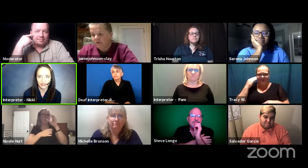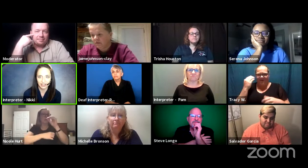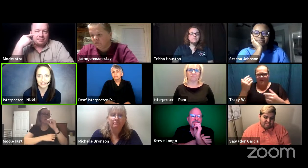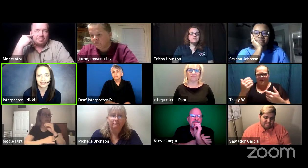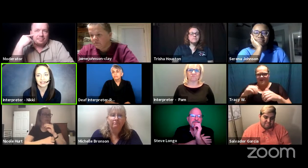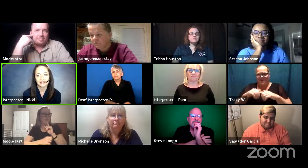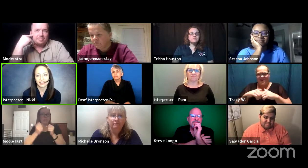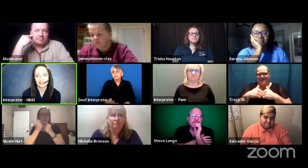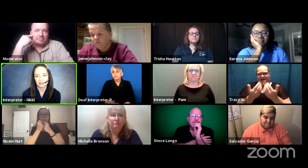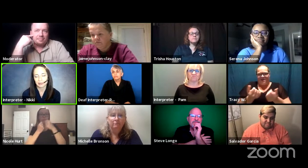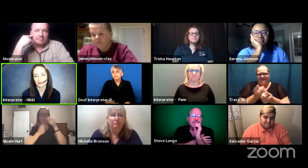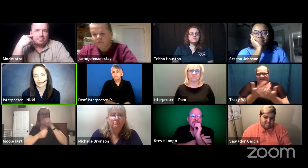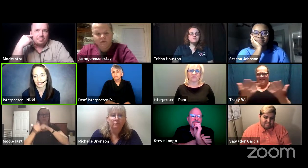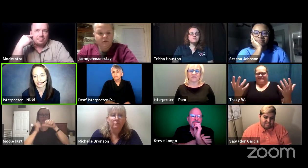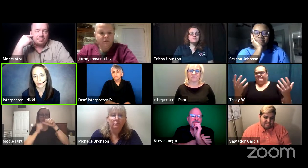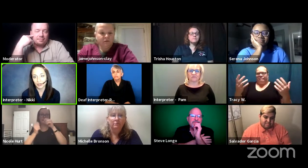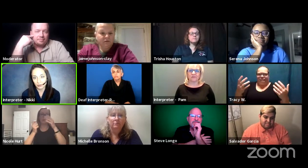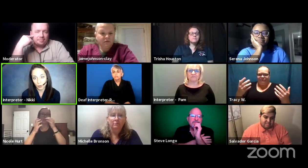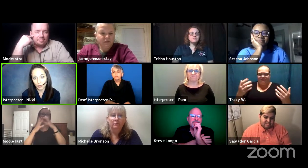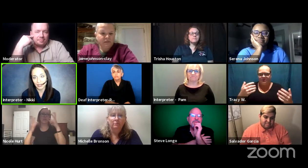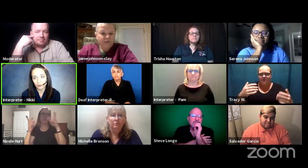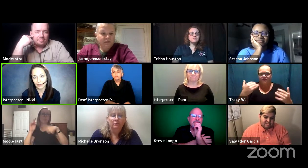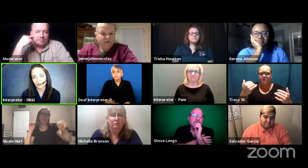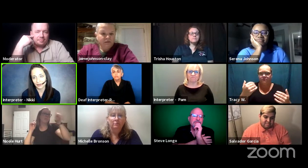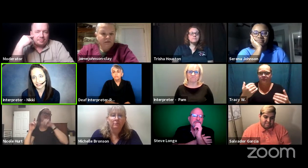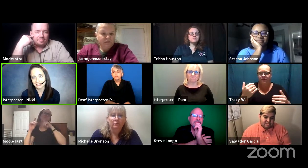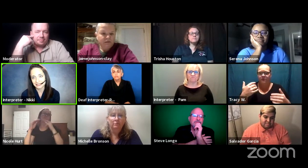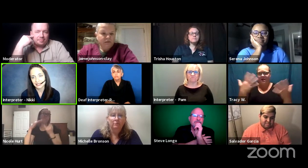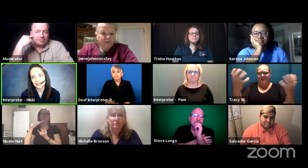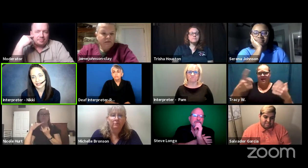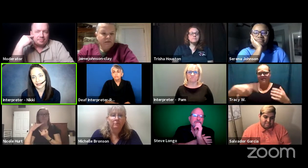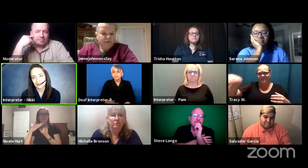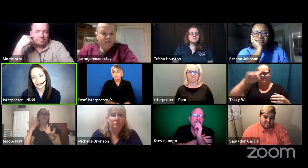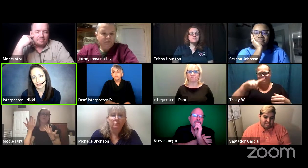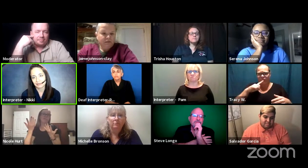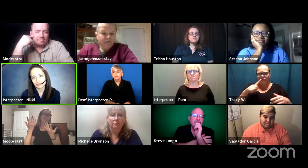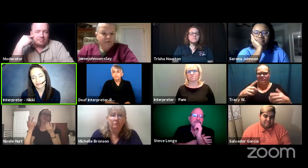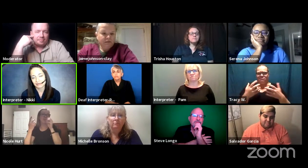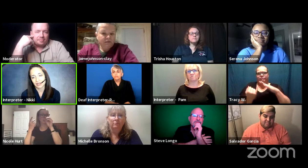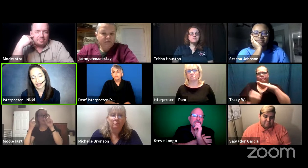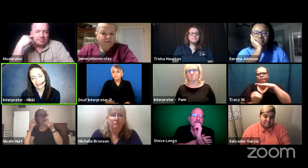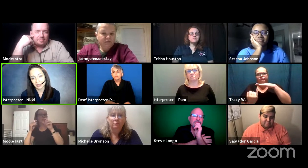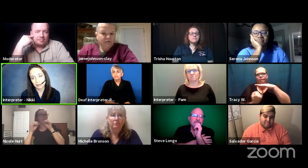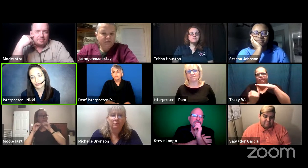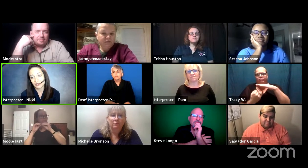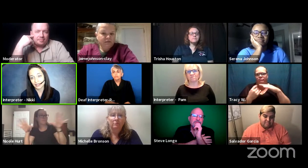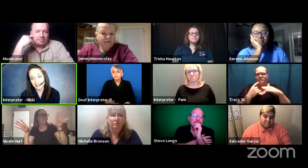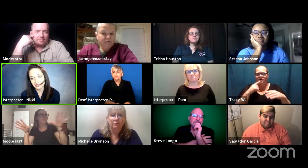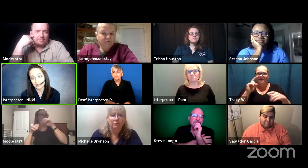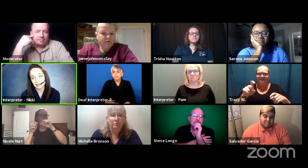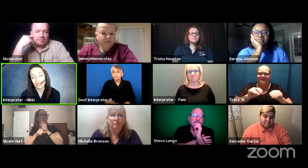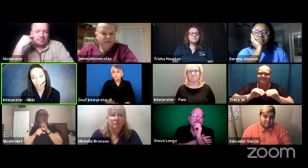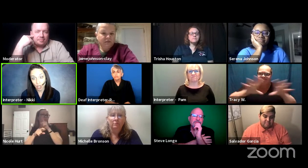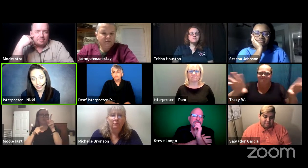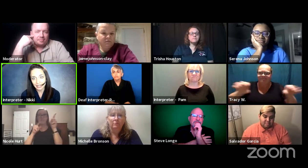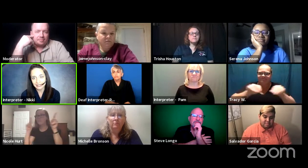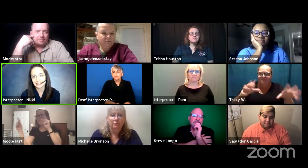COVID. I think people are getting worn out with all this. A lot of people feel isolated and are